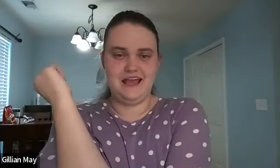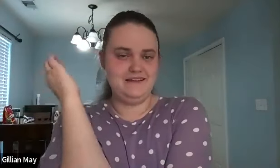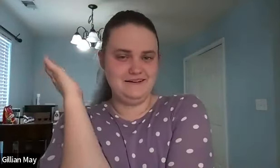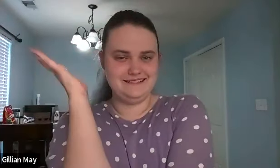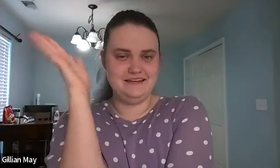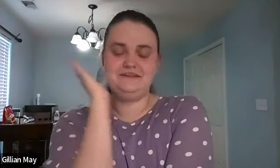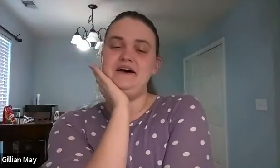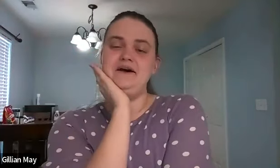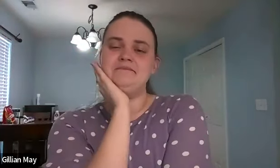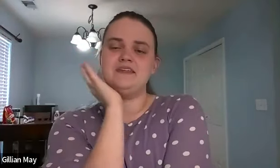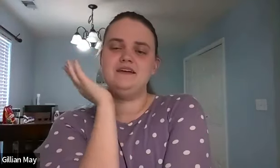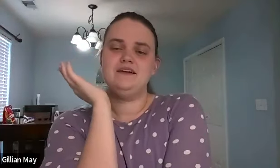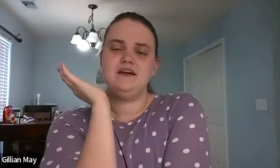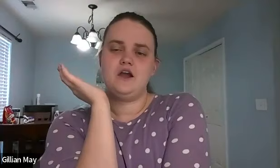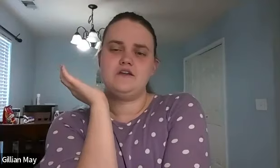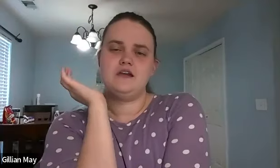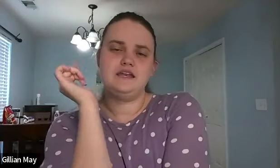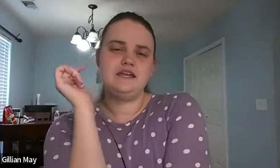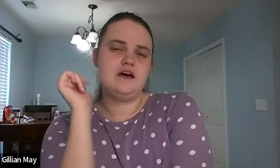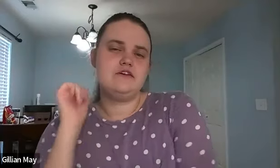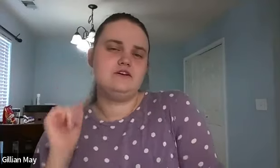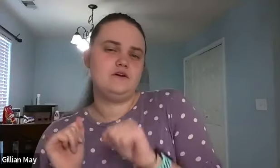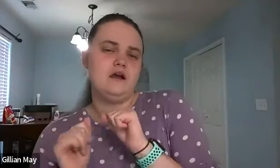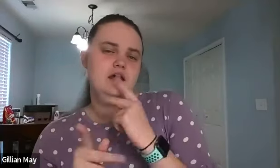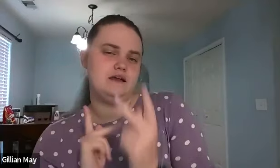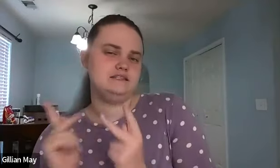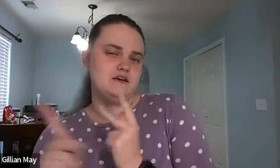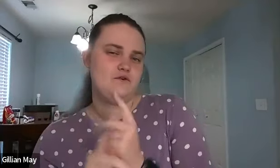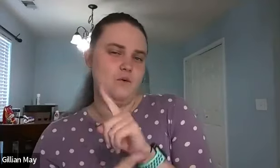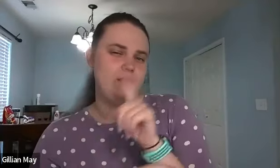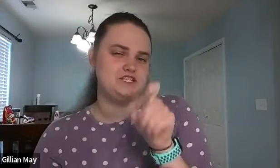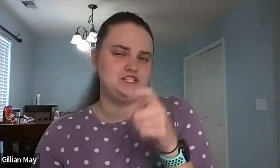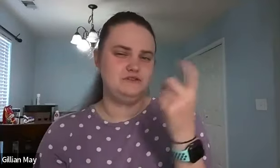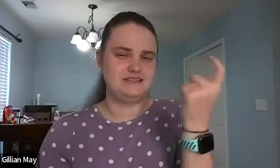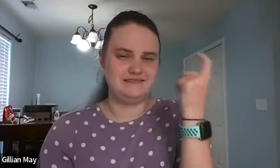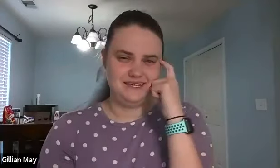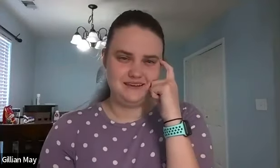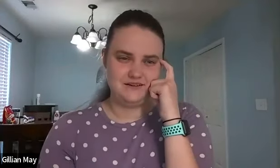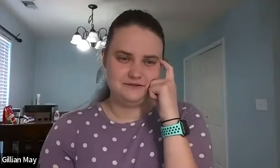a little excited. Are there any other kinds of questions you guys can think of?